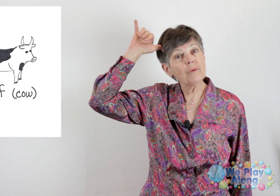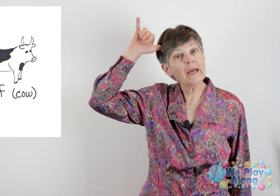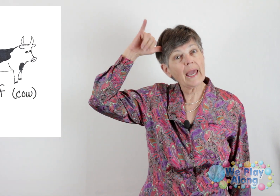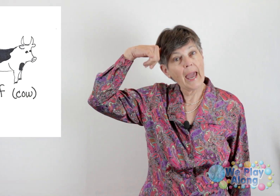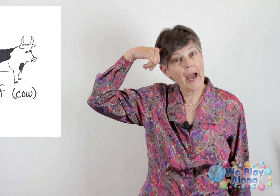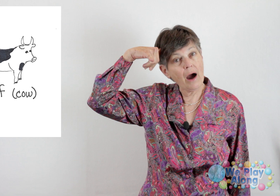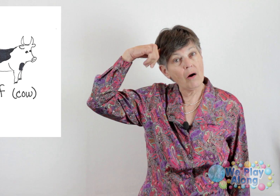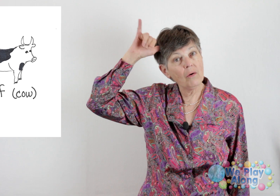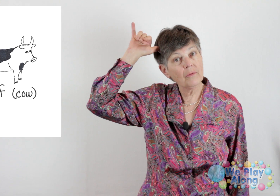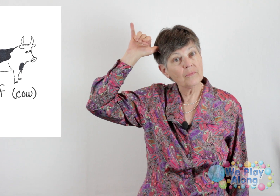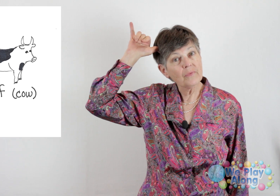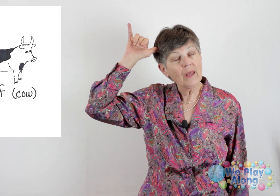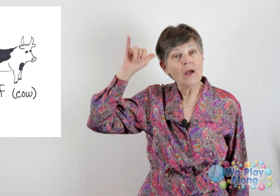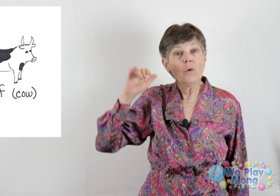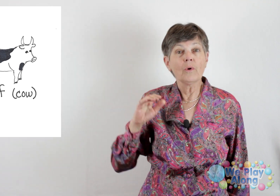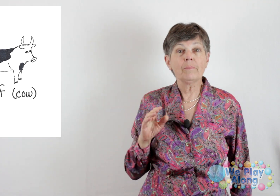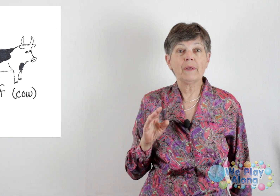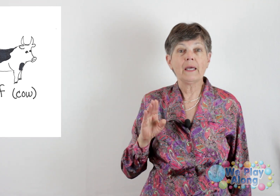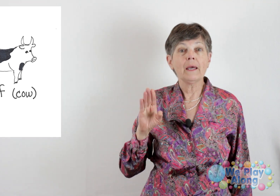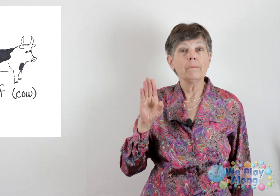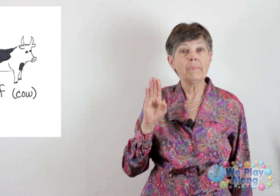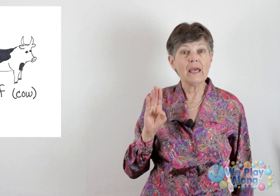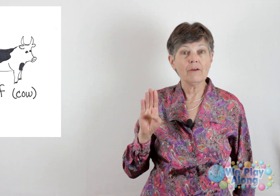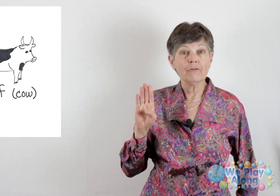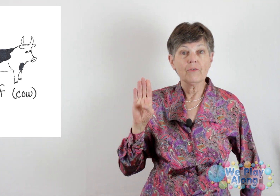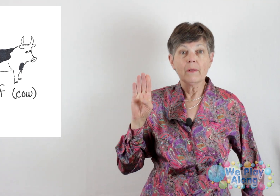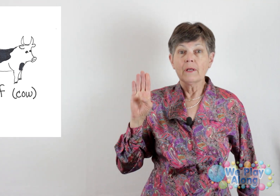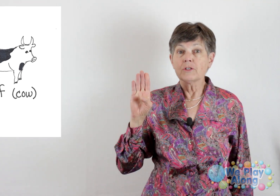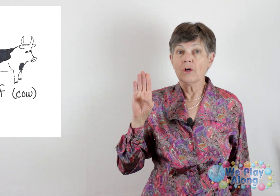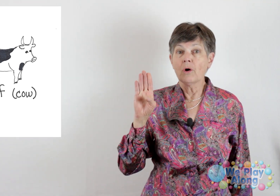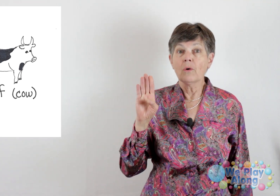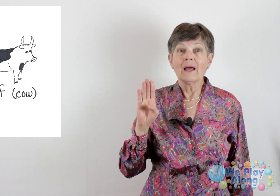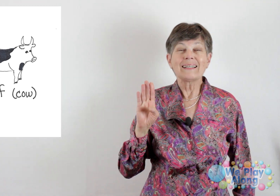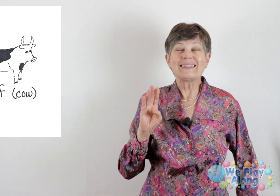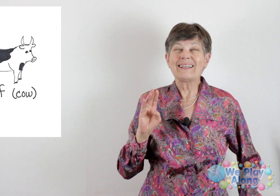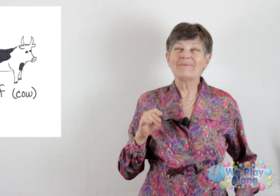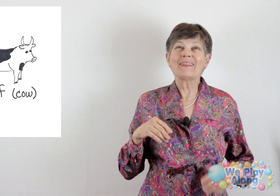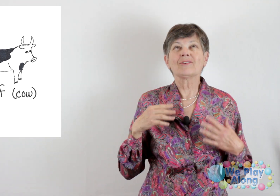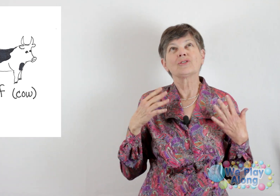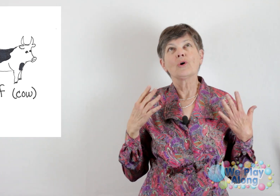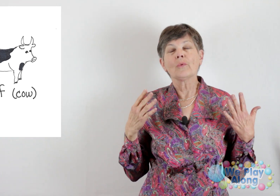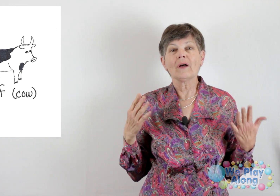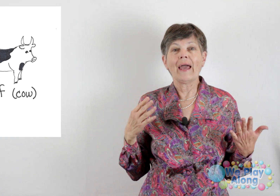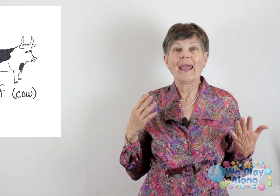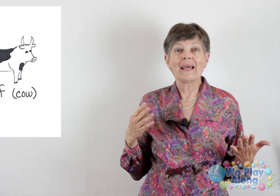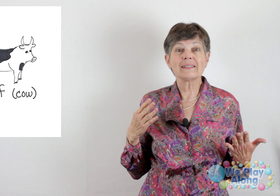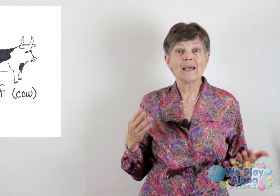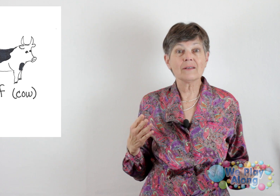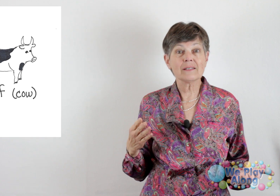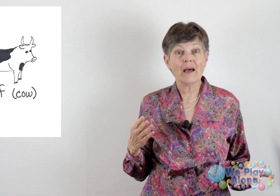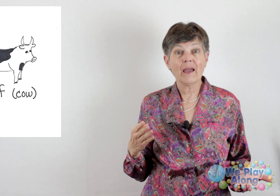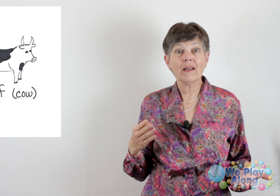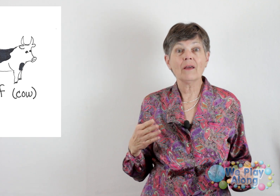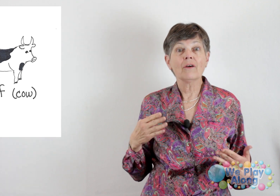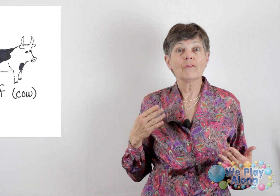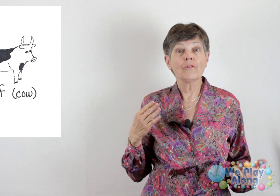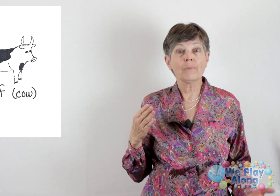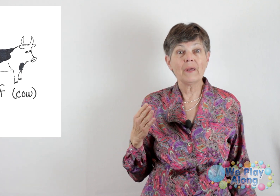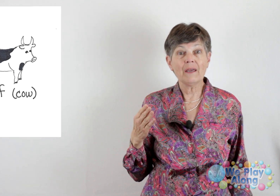a cow would be beef. So there's no real ASL sign for